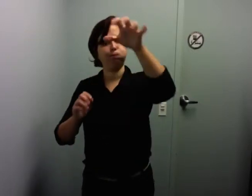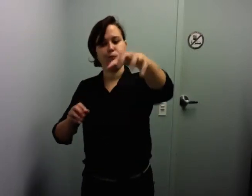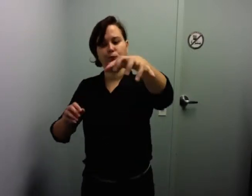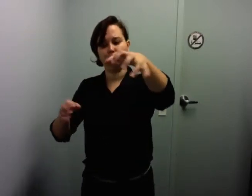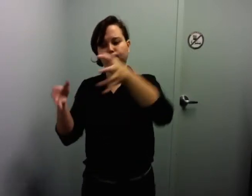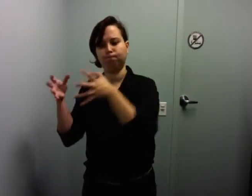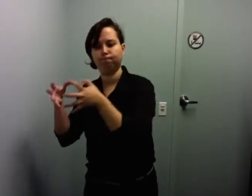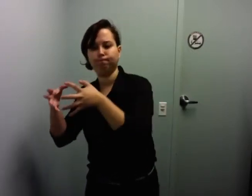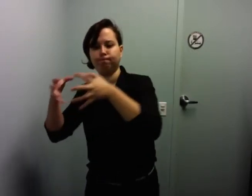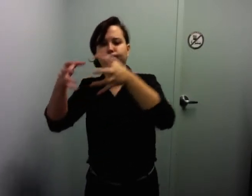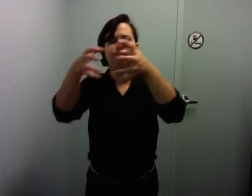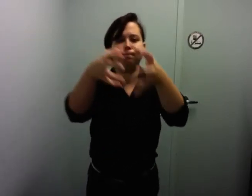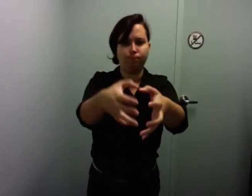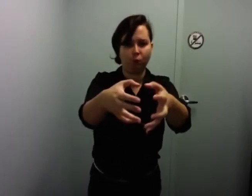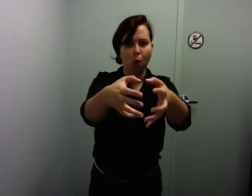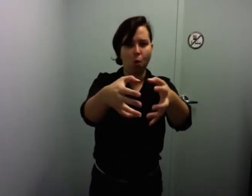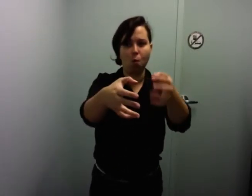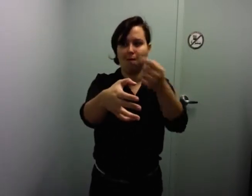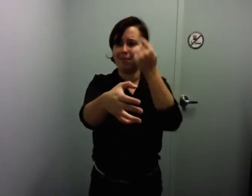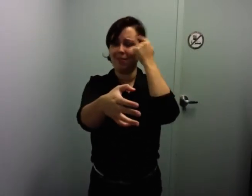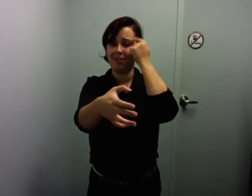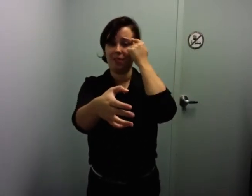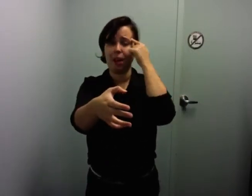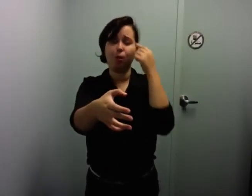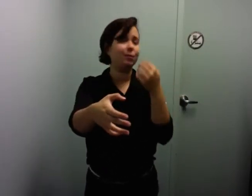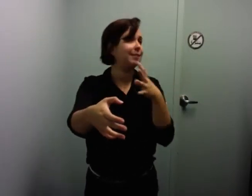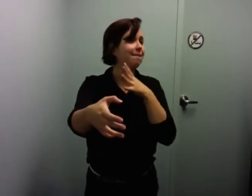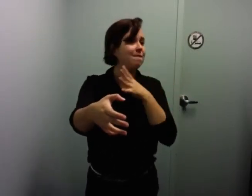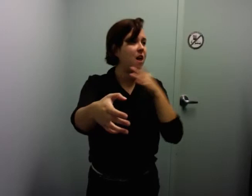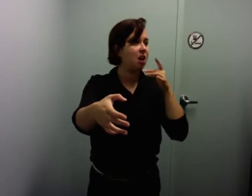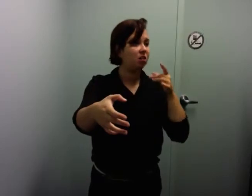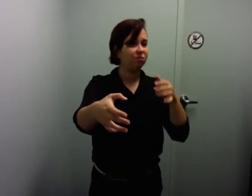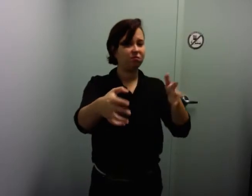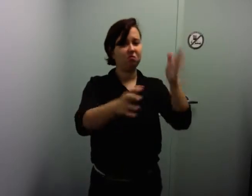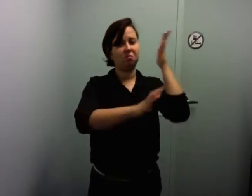that thought it was a disgrace. Change is slow.